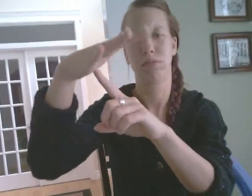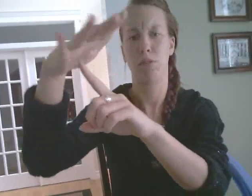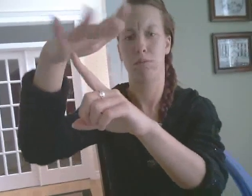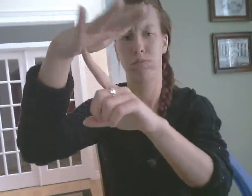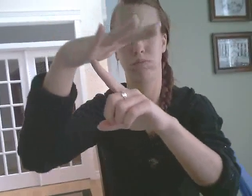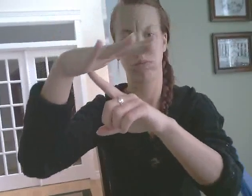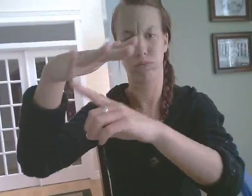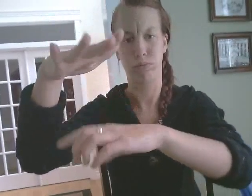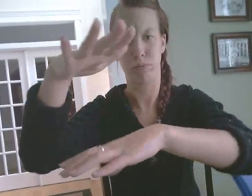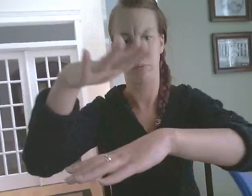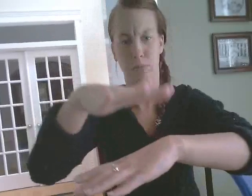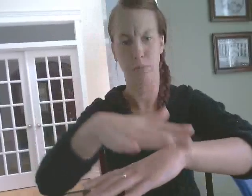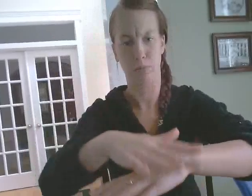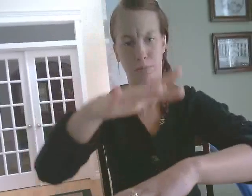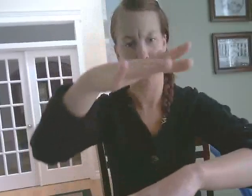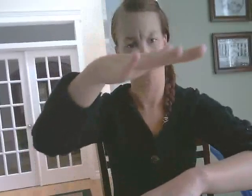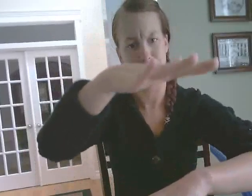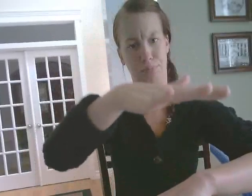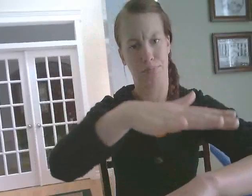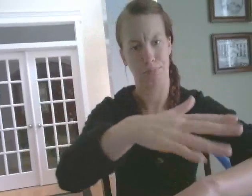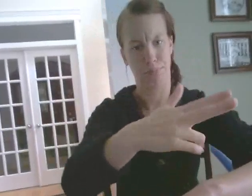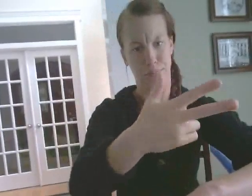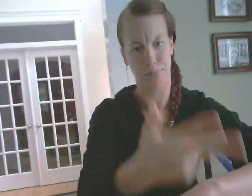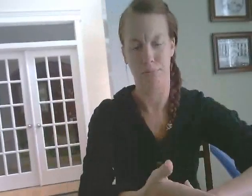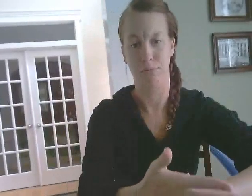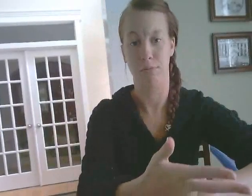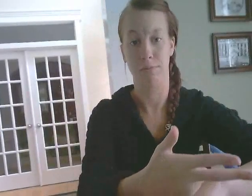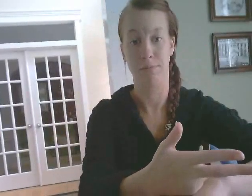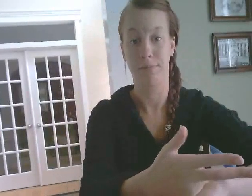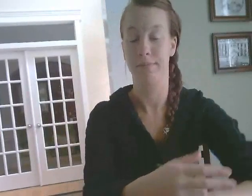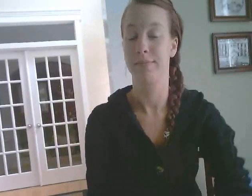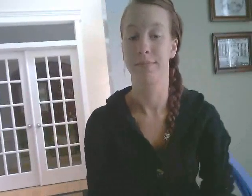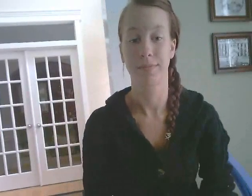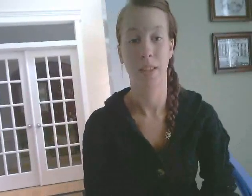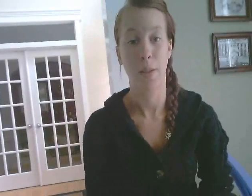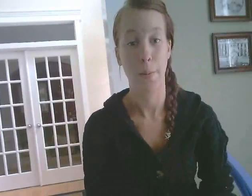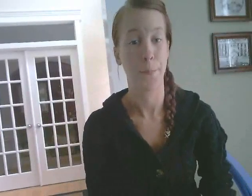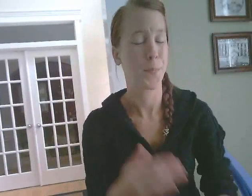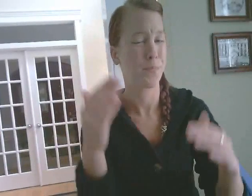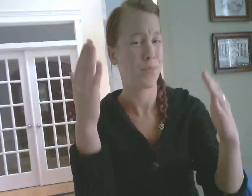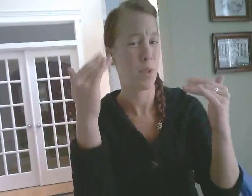informative and a lot of fun to watch. Hope it was as fun for you as it was for me.